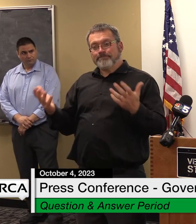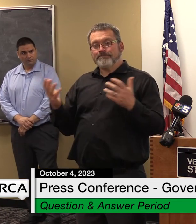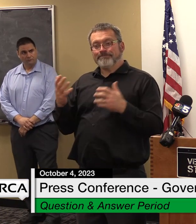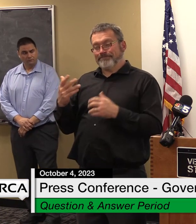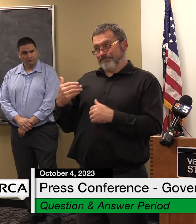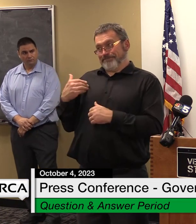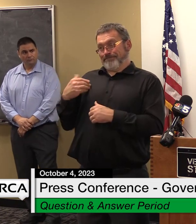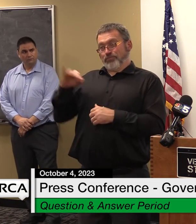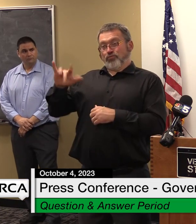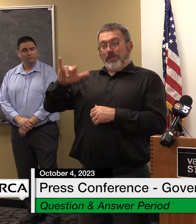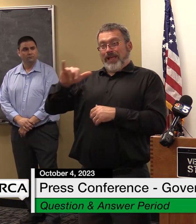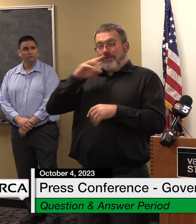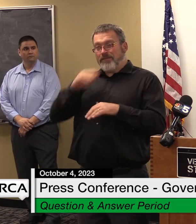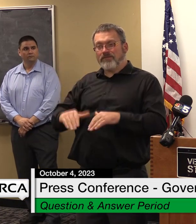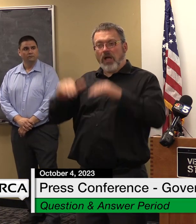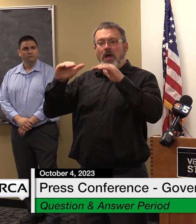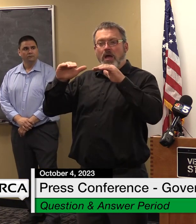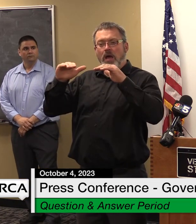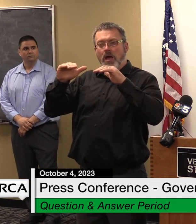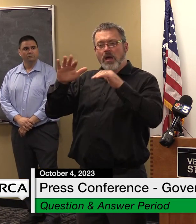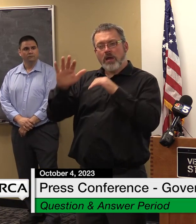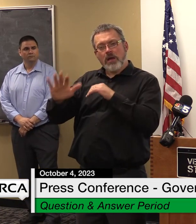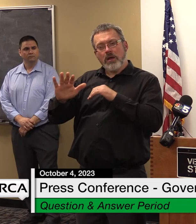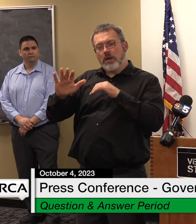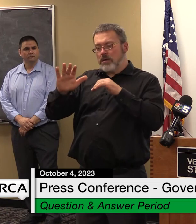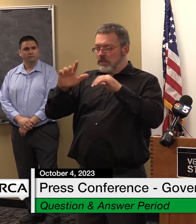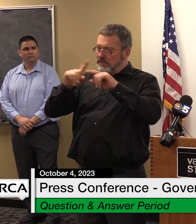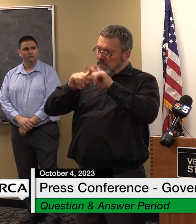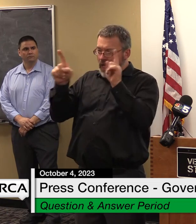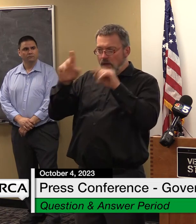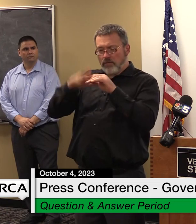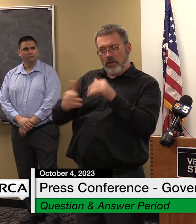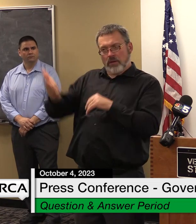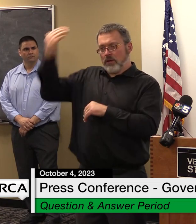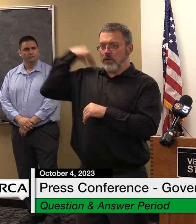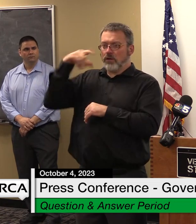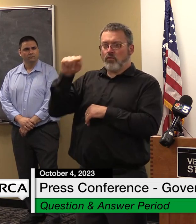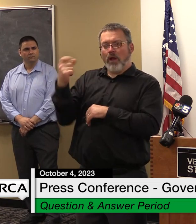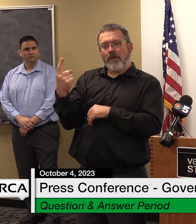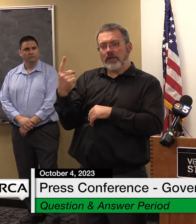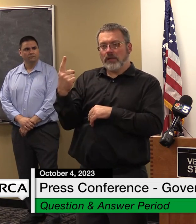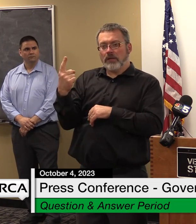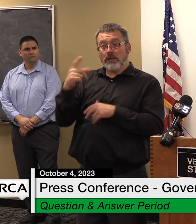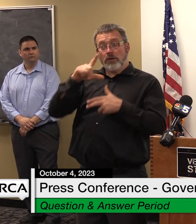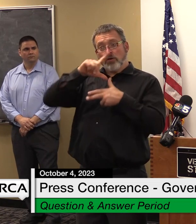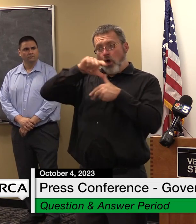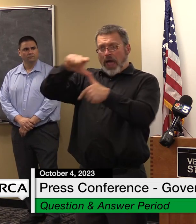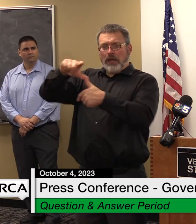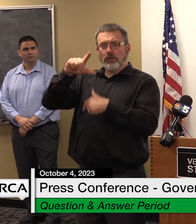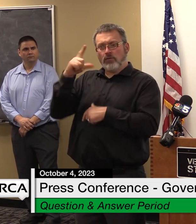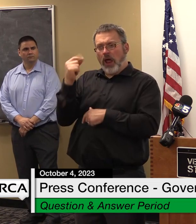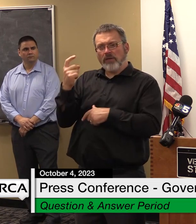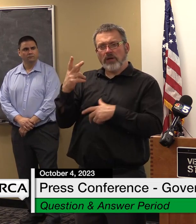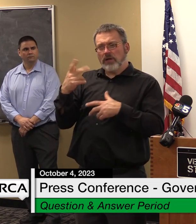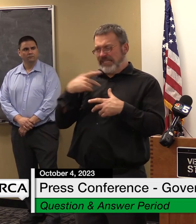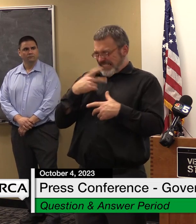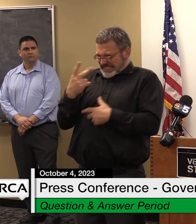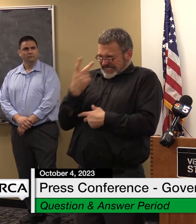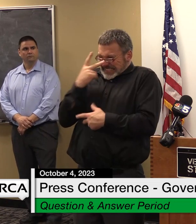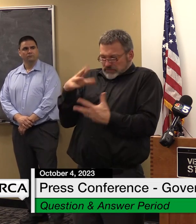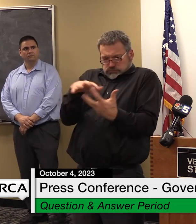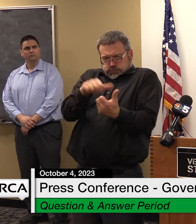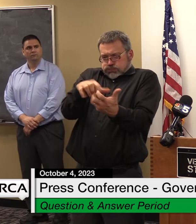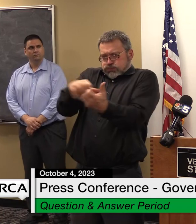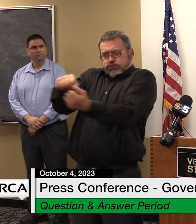this situation than Irene. When we had Irene, everything was somewhat visible,